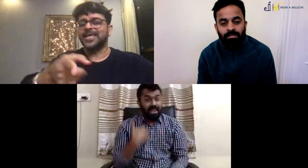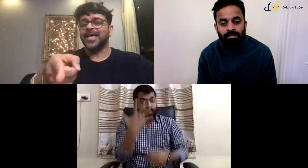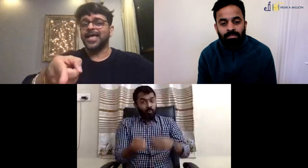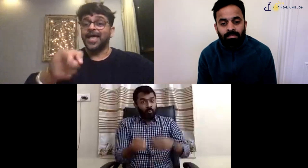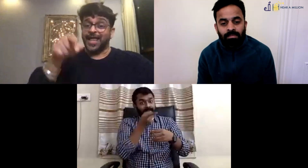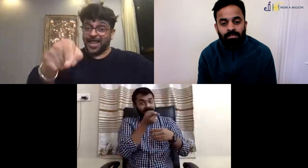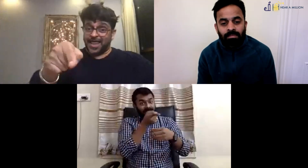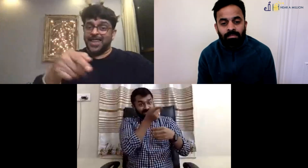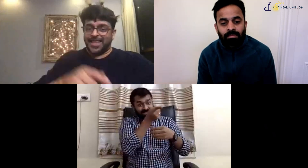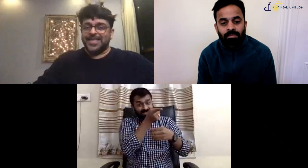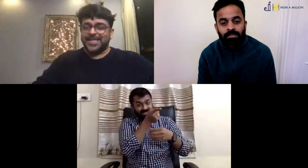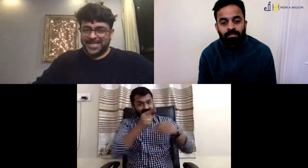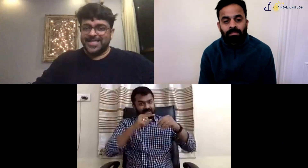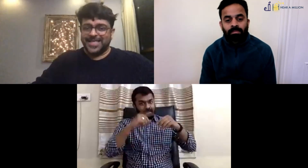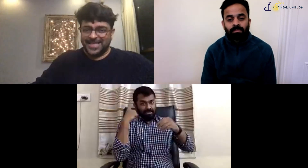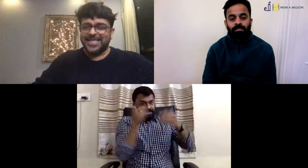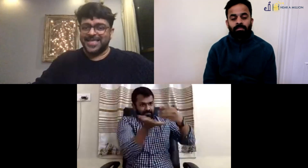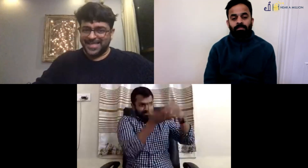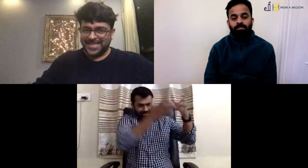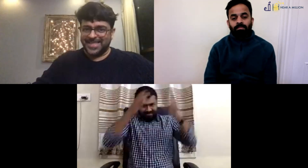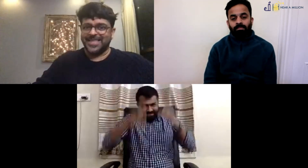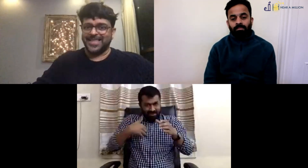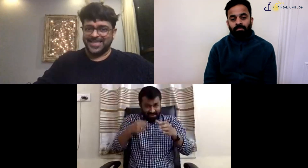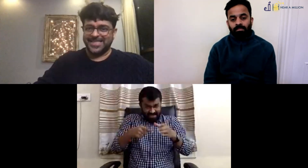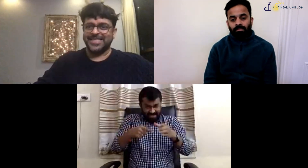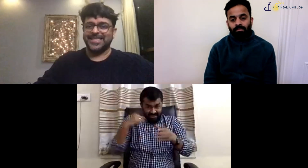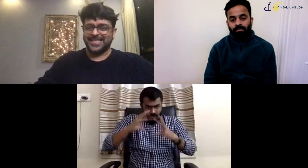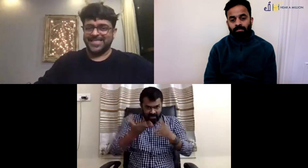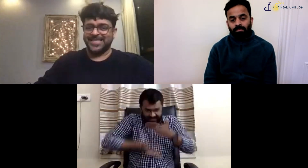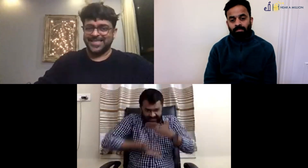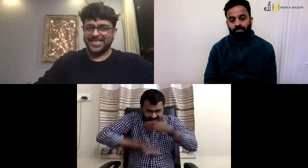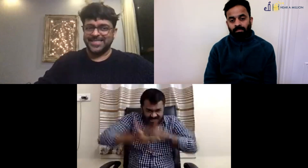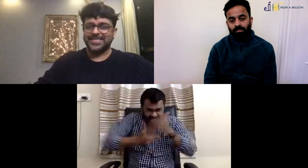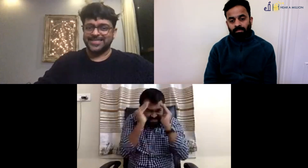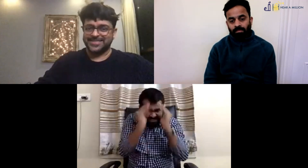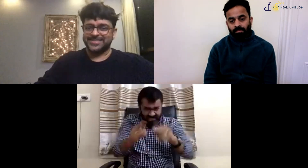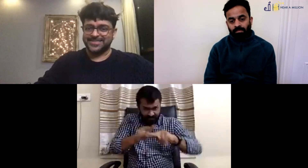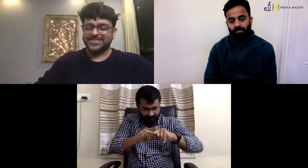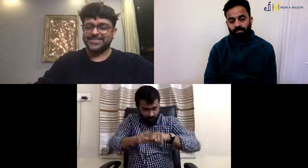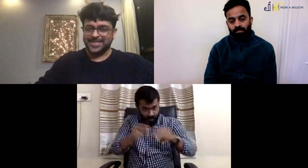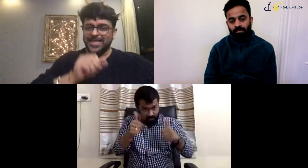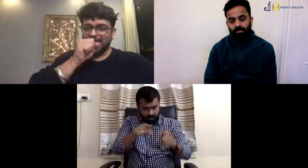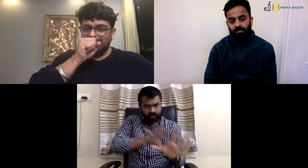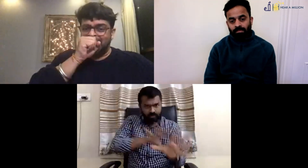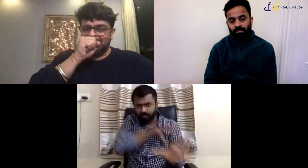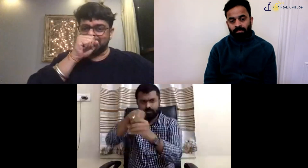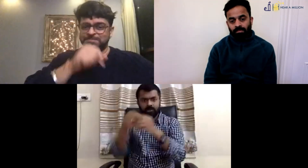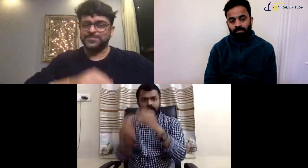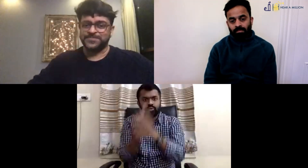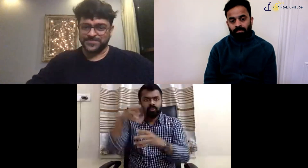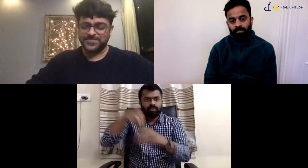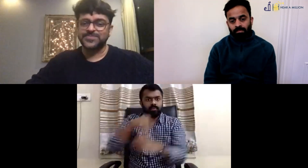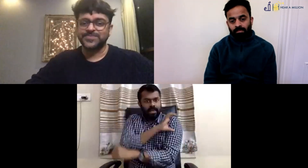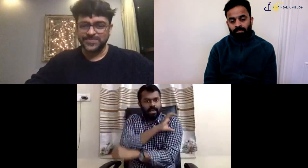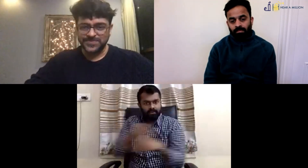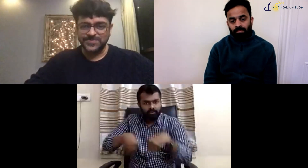up and downs in their energy level. So when we have the course, right, we are teaching them and